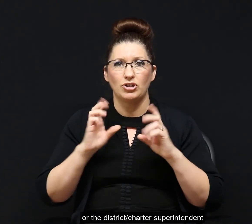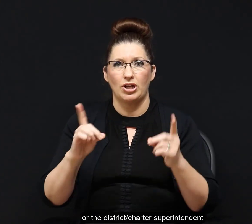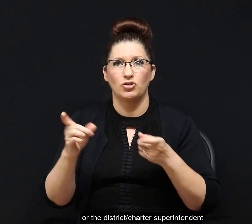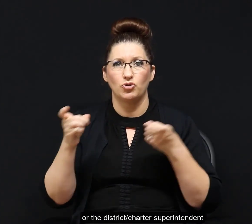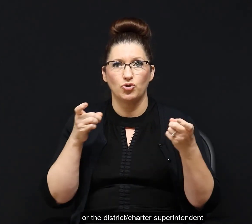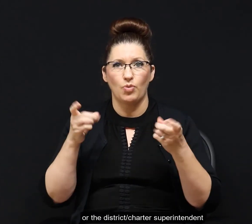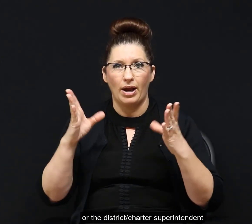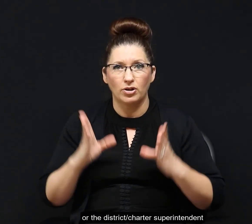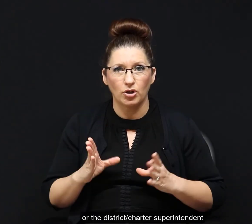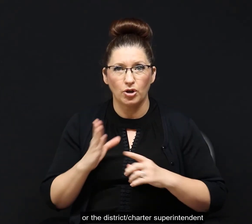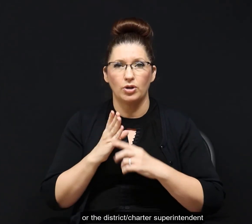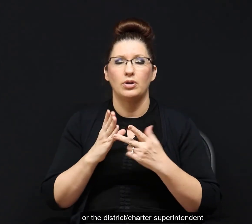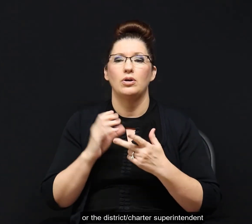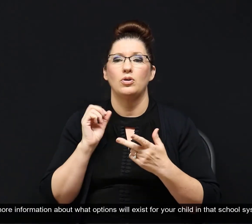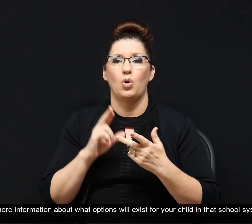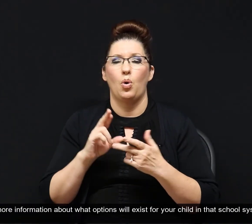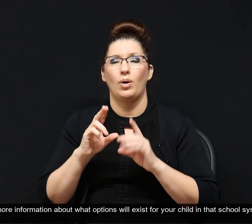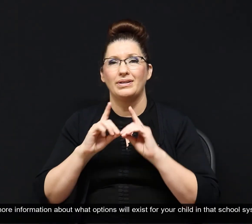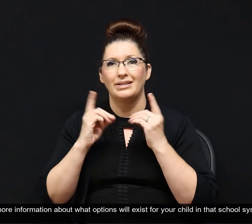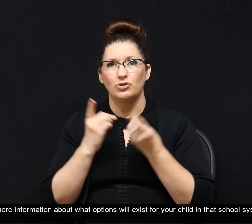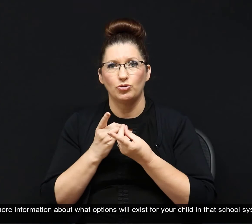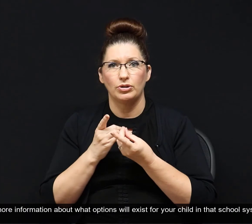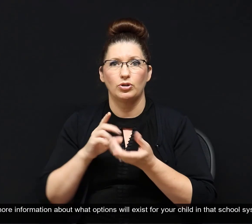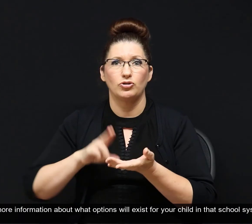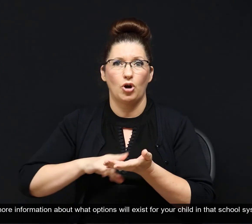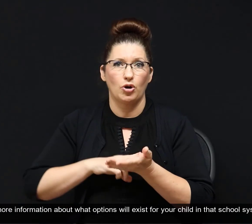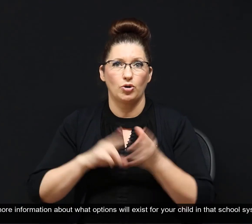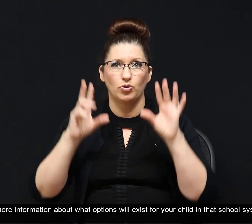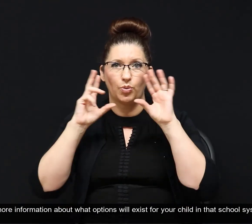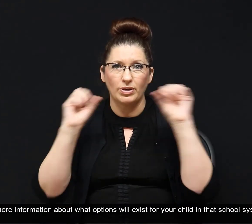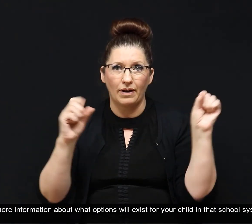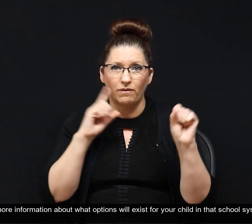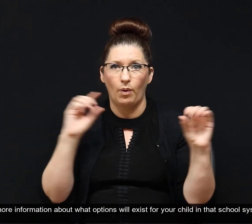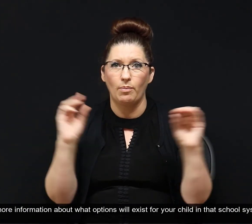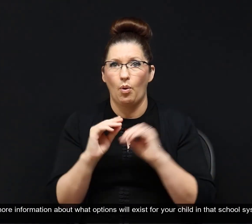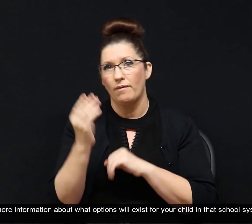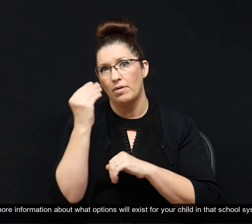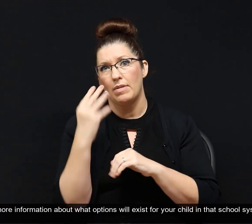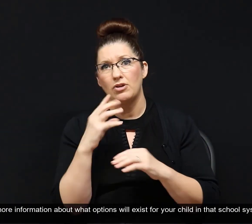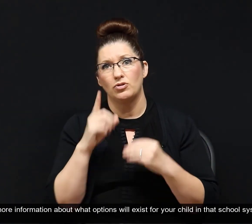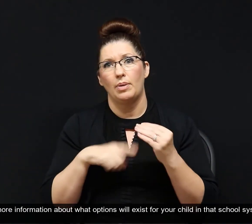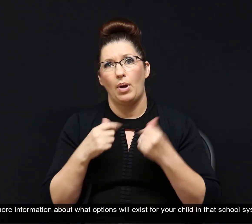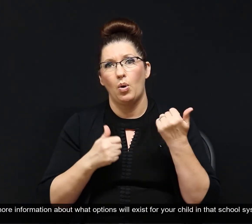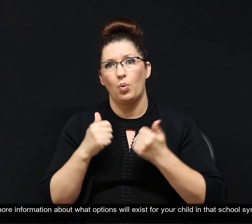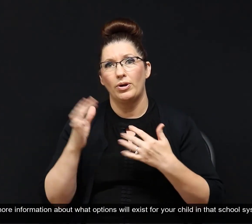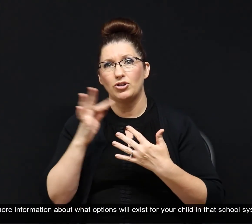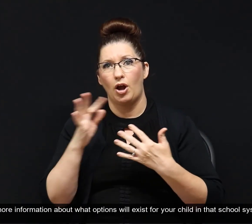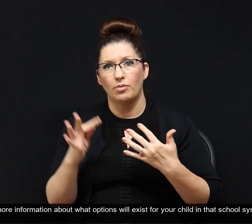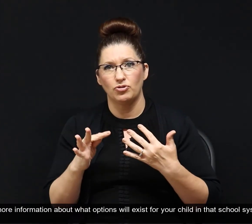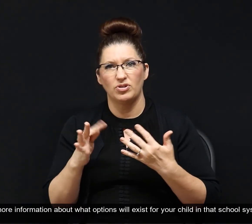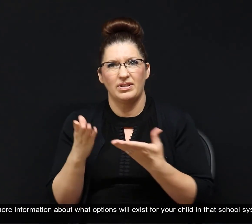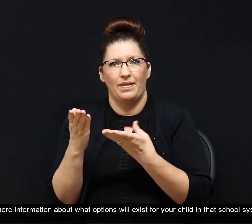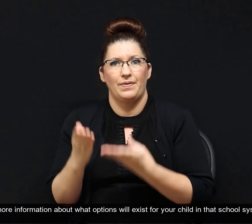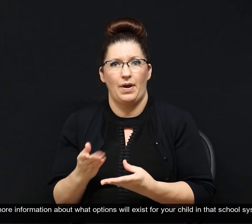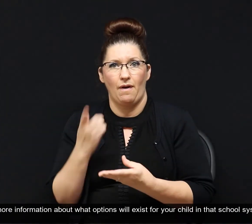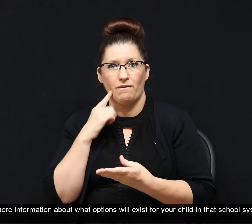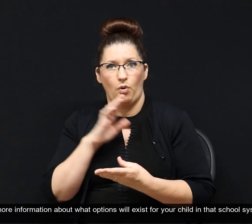charter superintendent for more information about what options will exist for your child in that school system in the